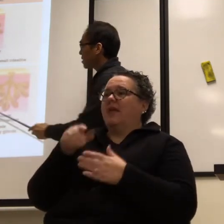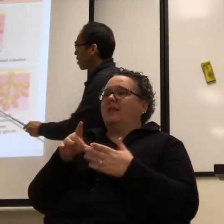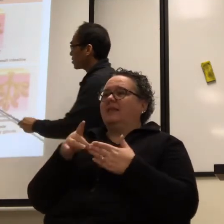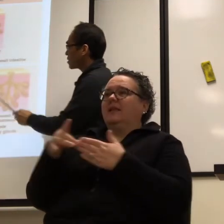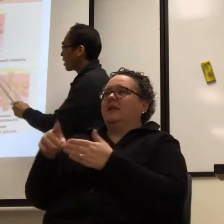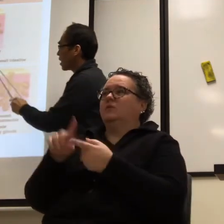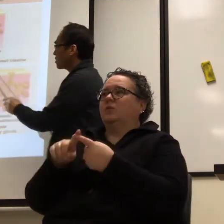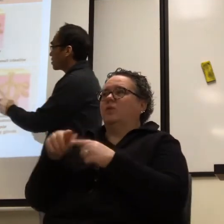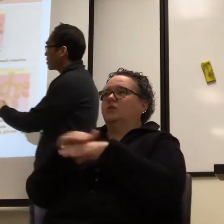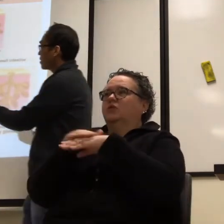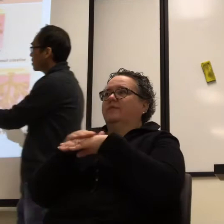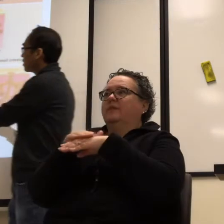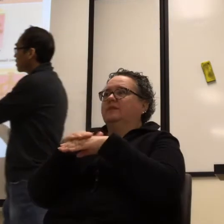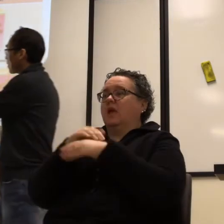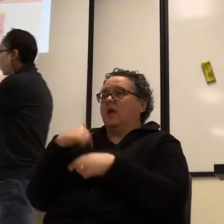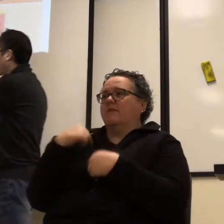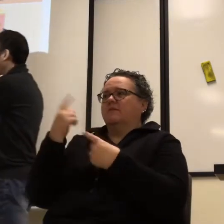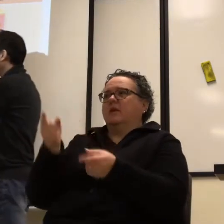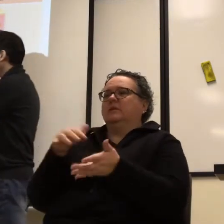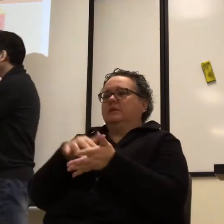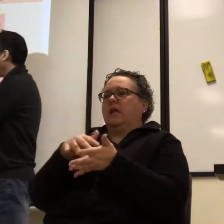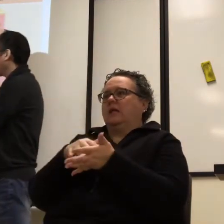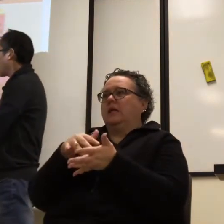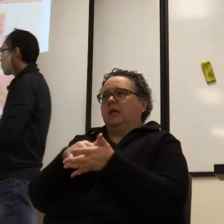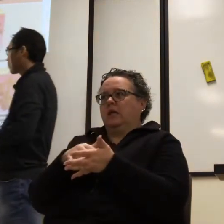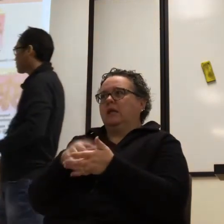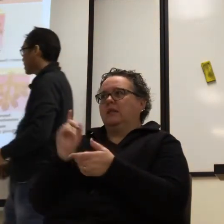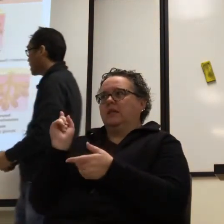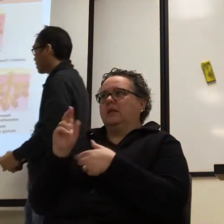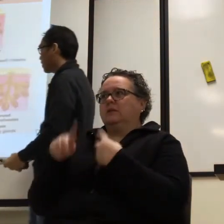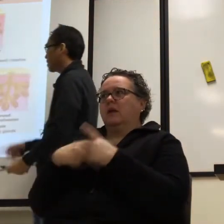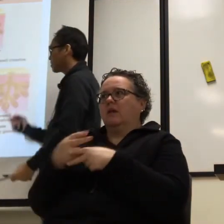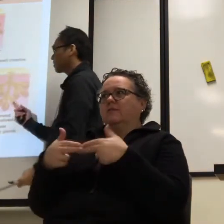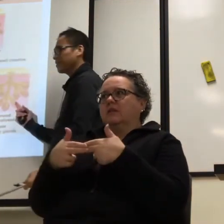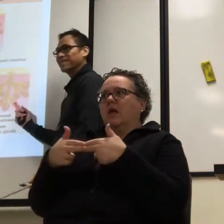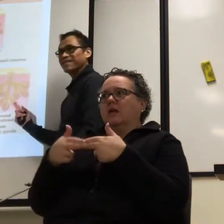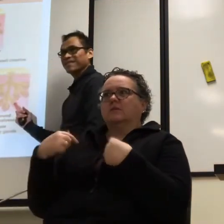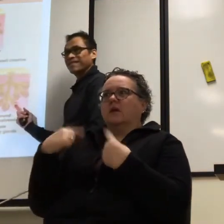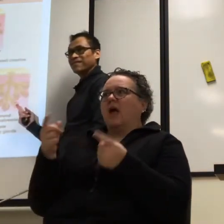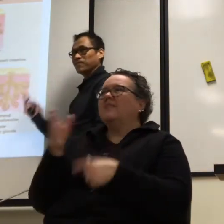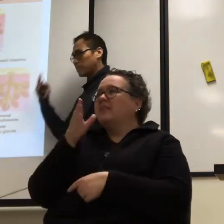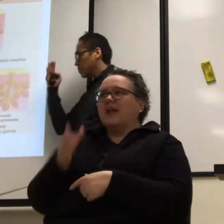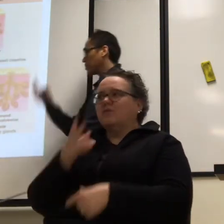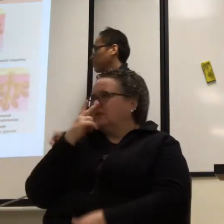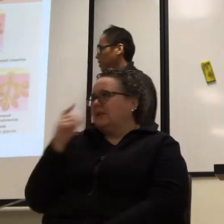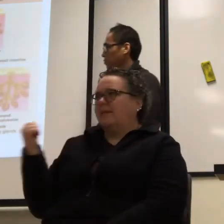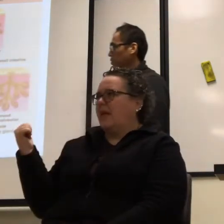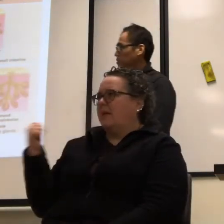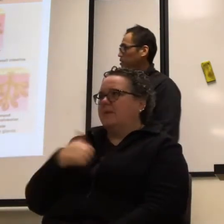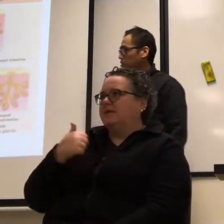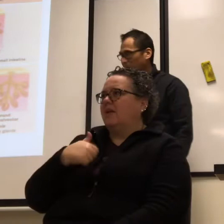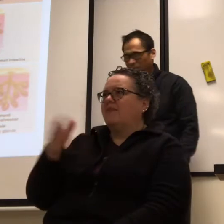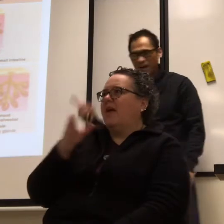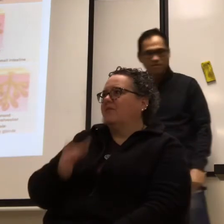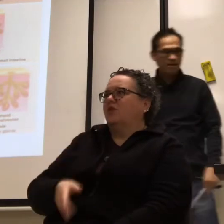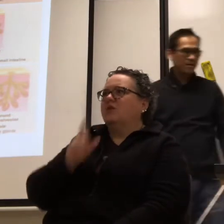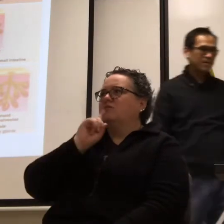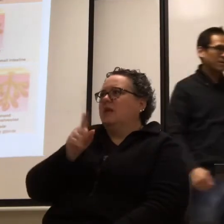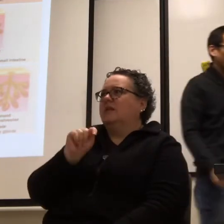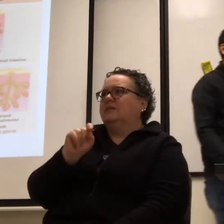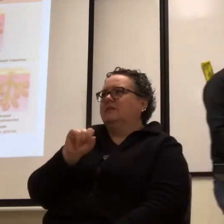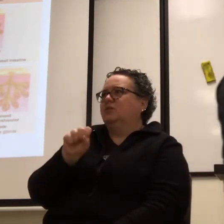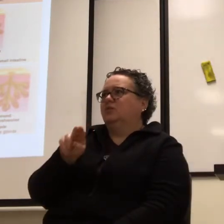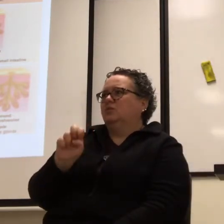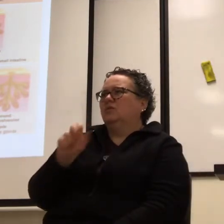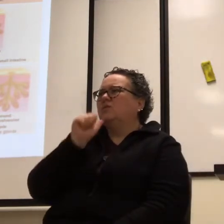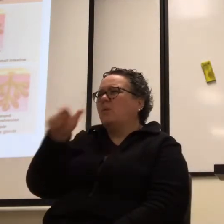studying histology slides my whole career here. I've never seen this. kind of real tissues. I don't think you need to